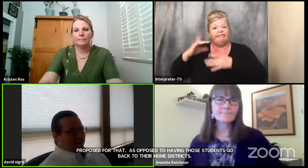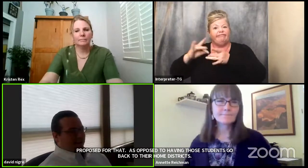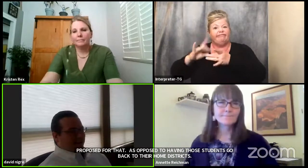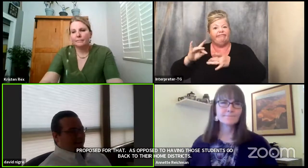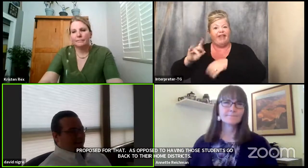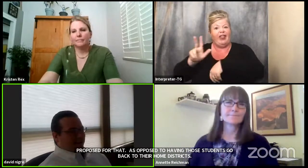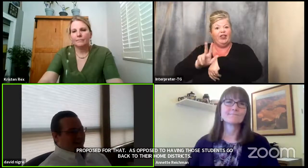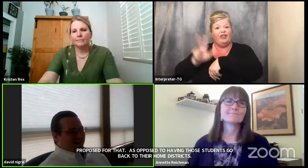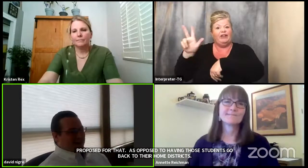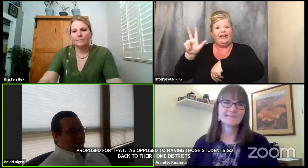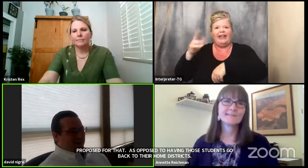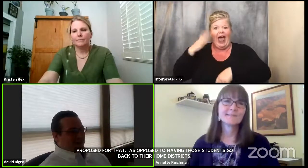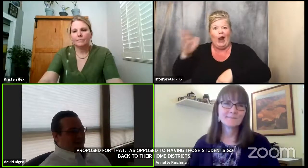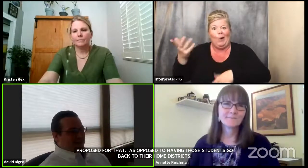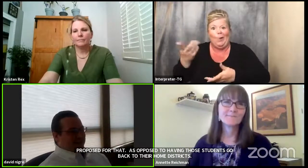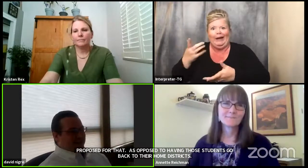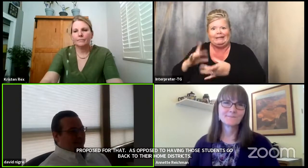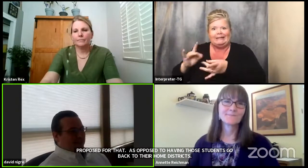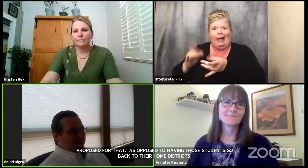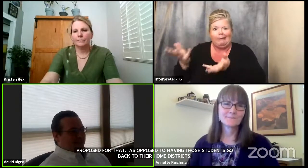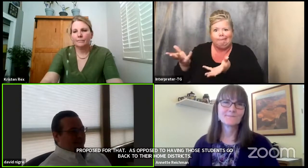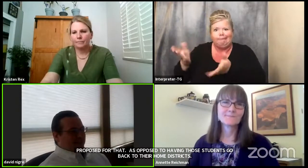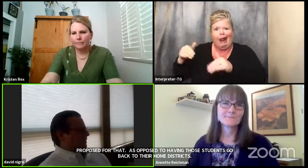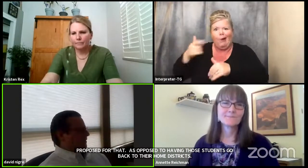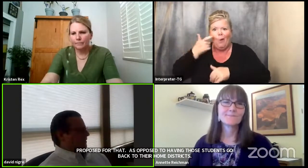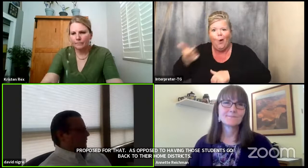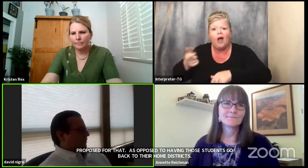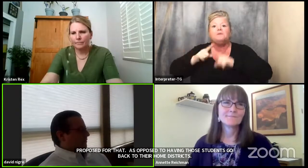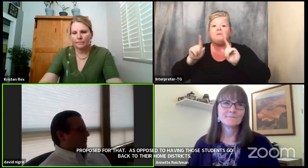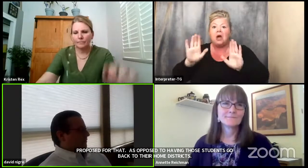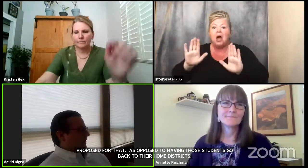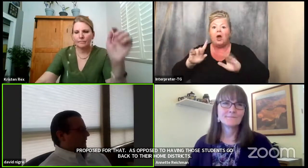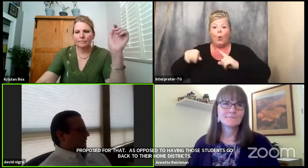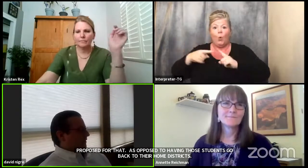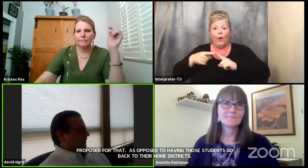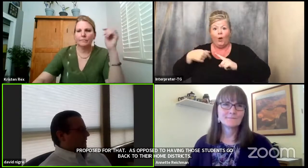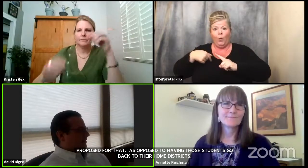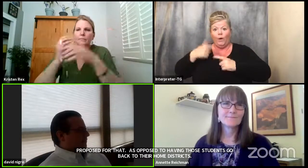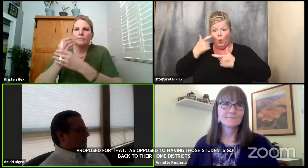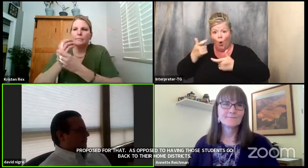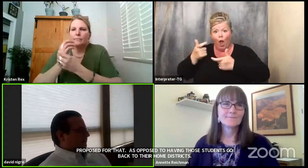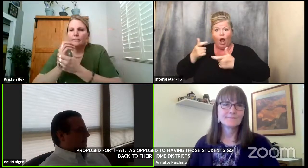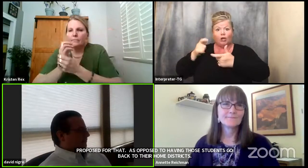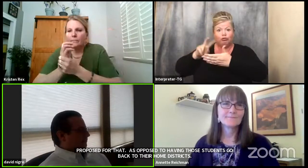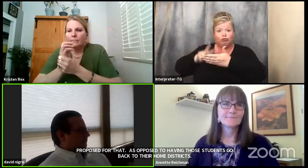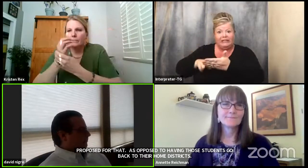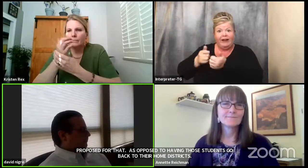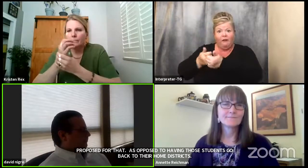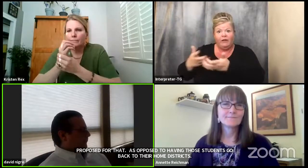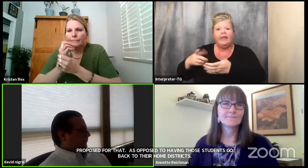said, but once we process that, we'll act accordingly.